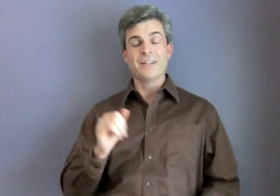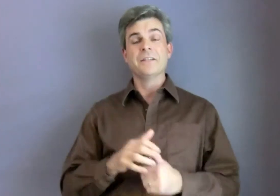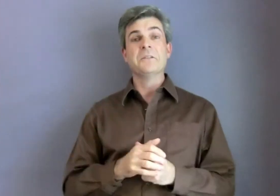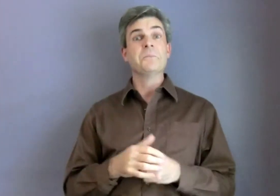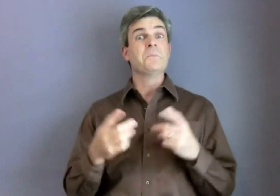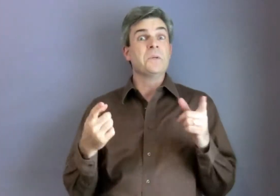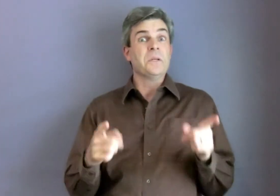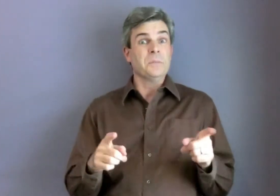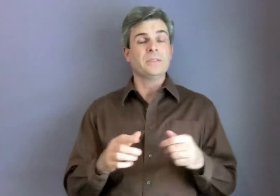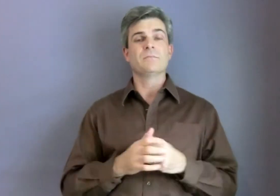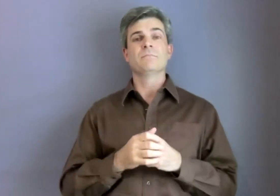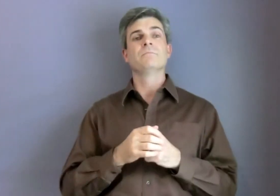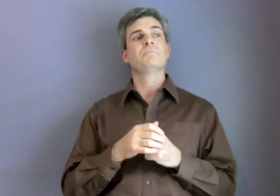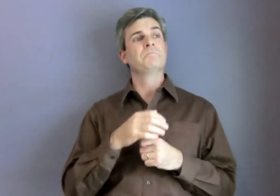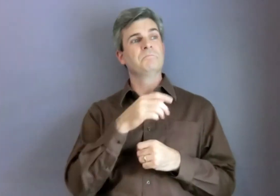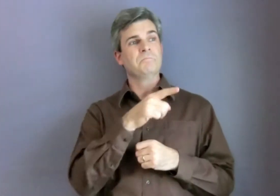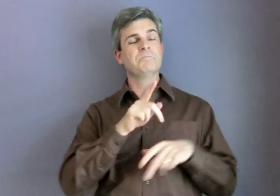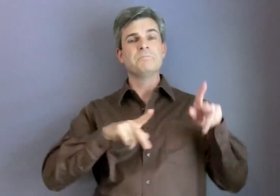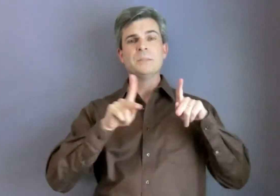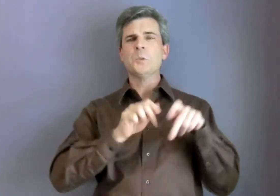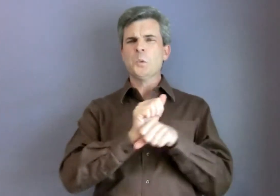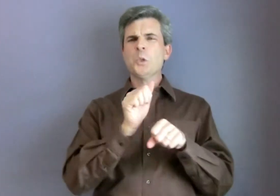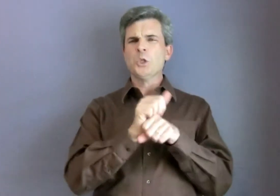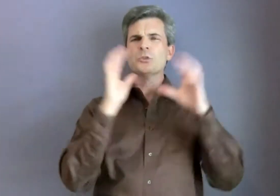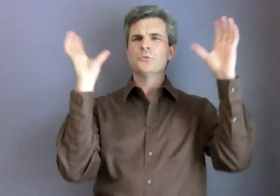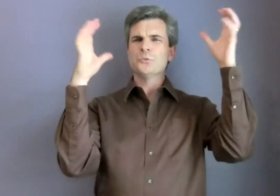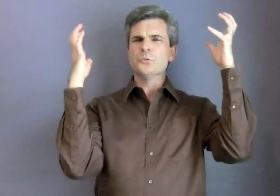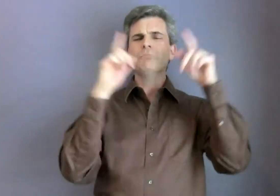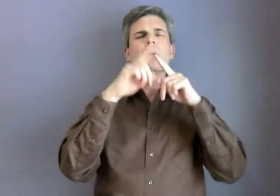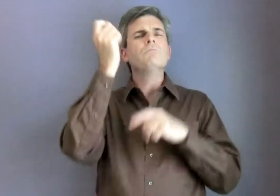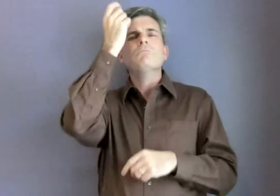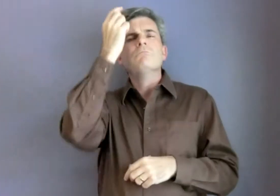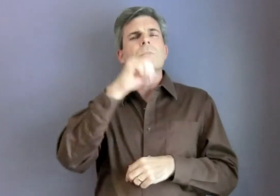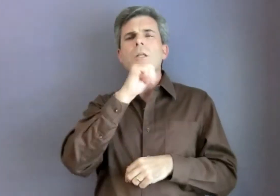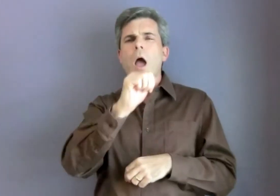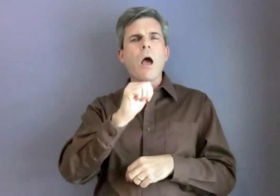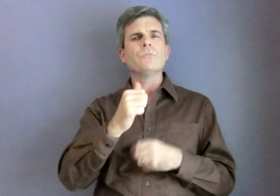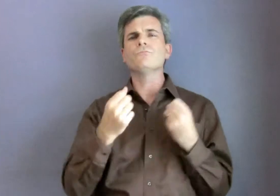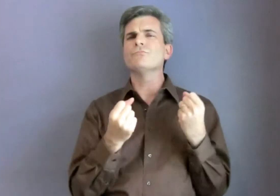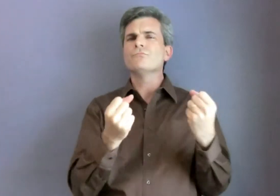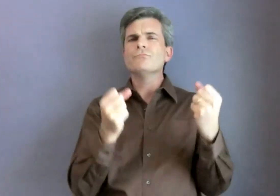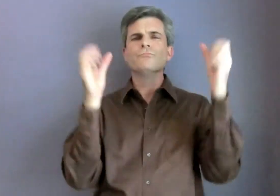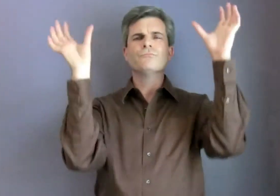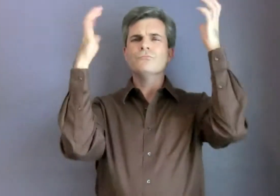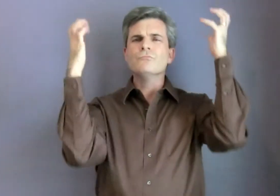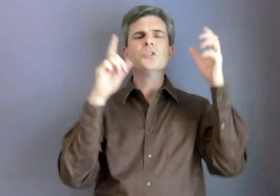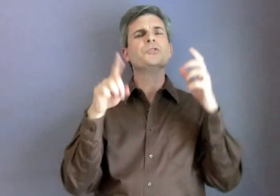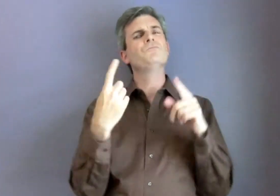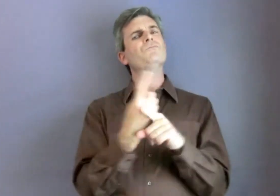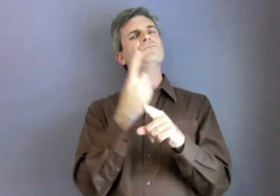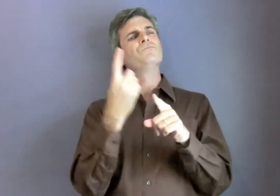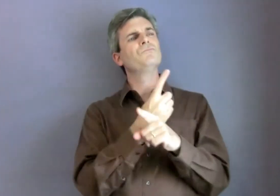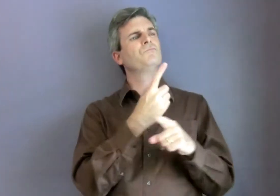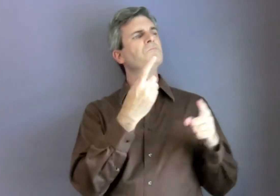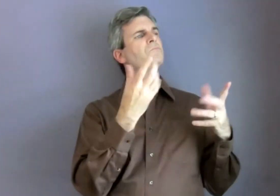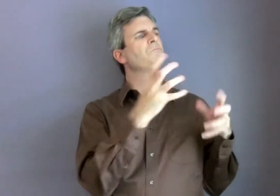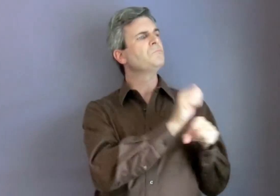run across the wreckage, and they've advised the police that there are no survivors inside the car, that the driver's dead, that I'm